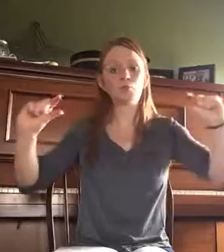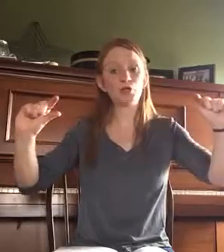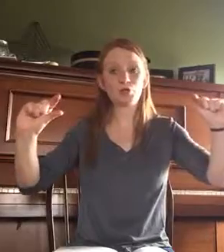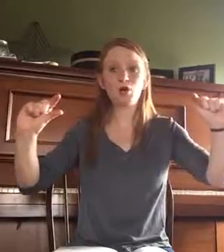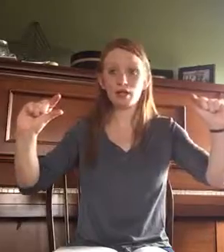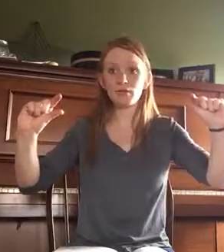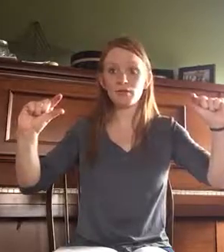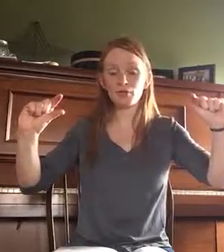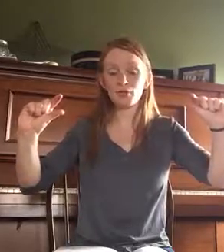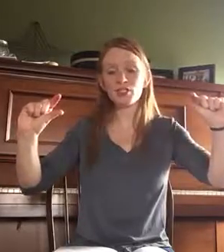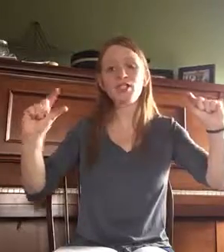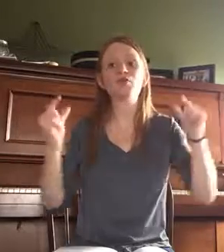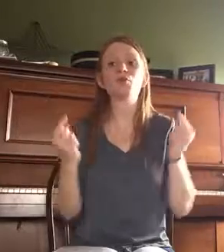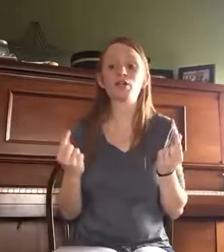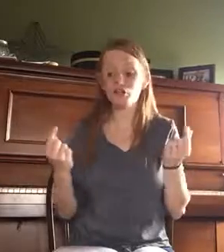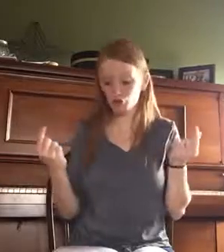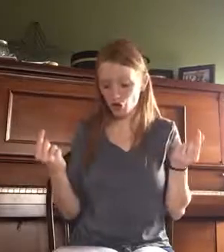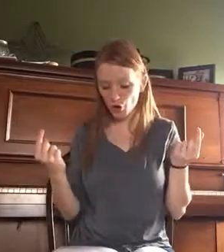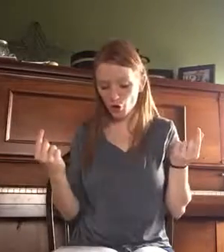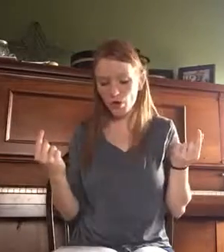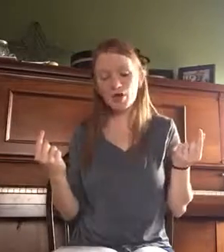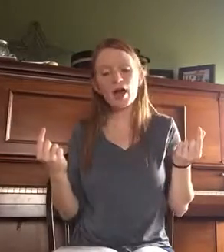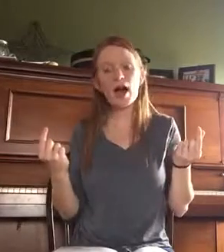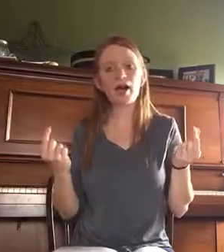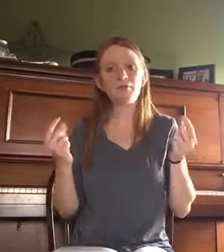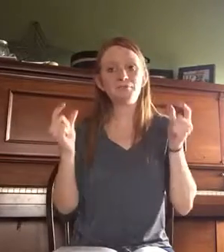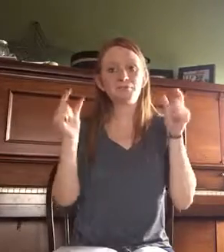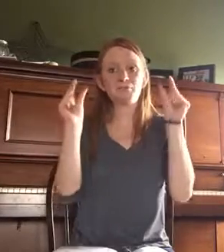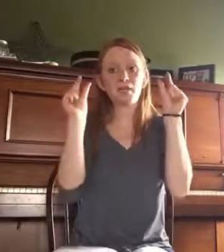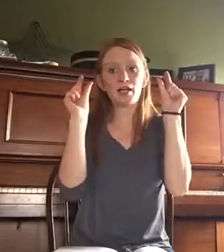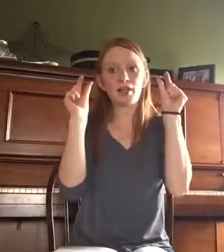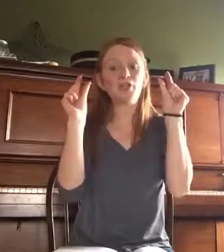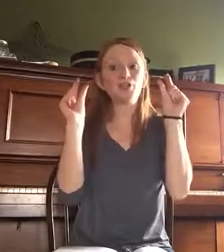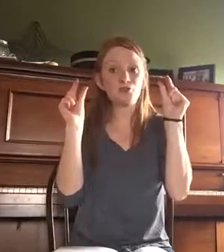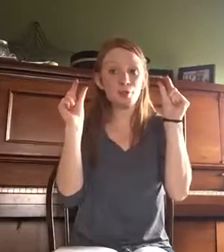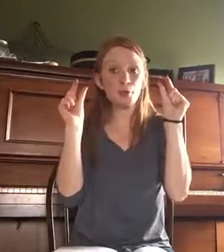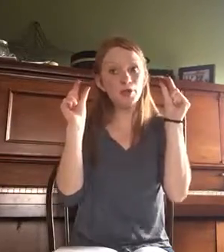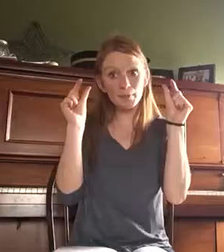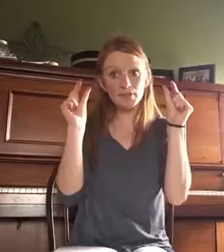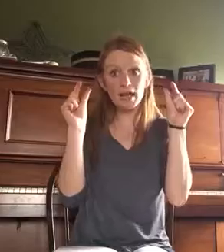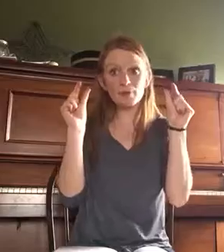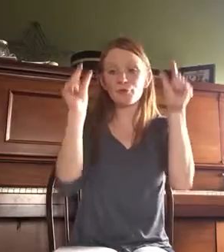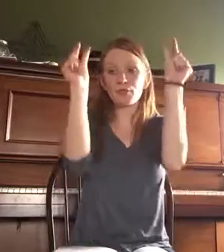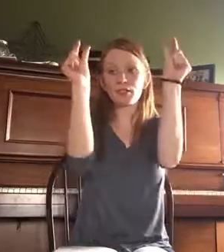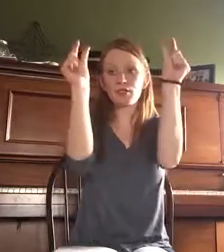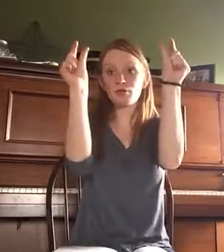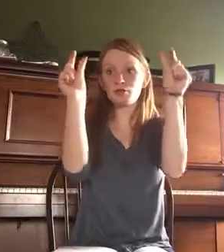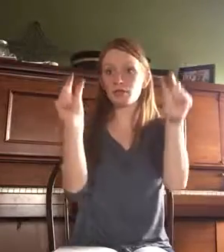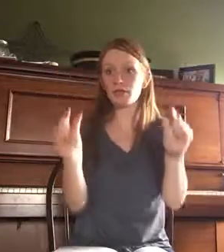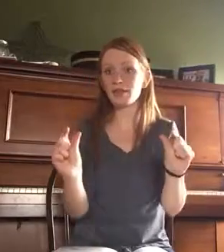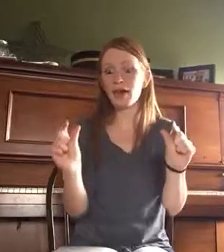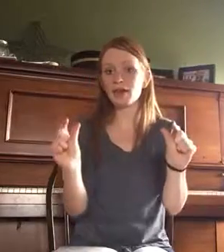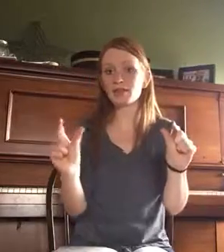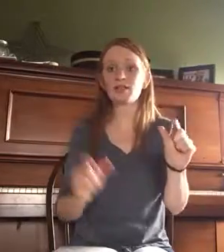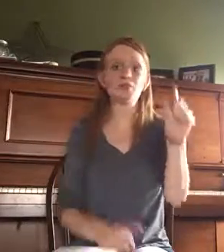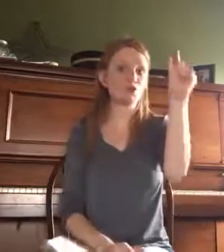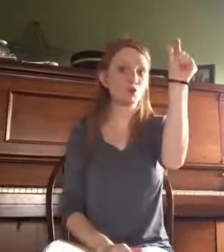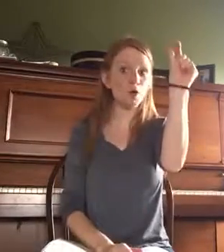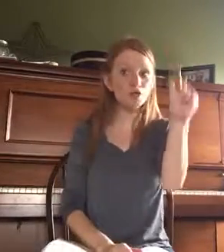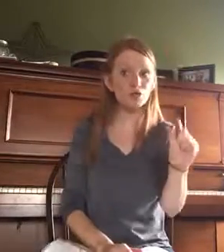what you were talking about first. If you wanted to show a thin strip going up and down vertically, you could do it like that. If it's just one